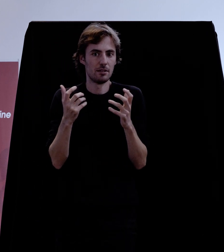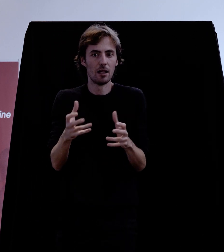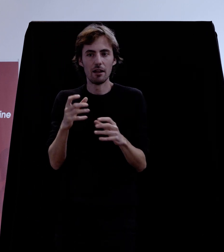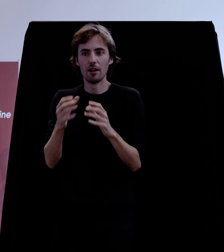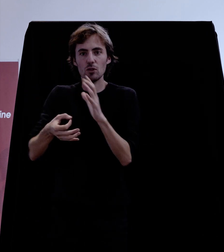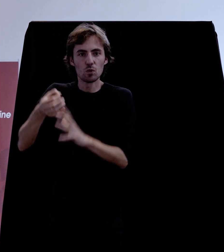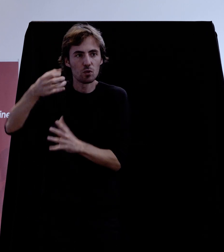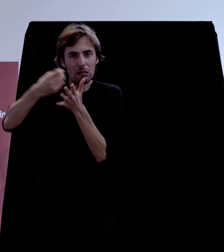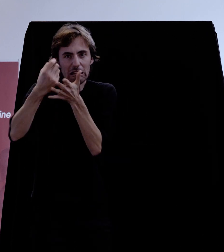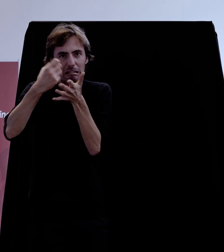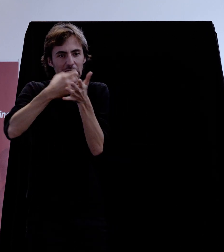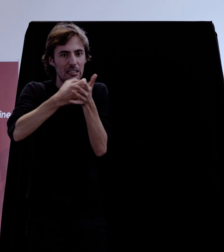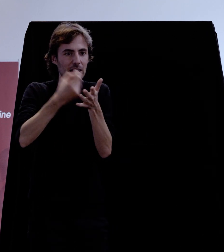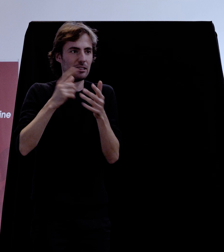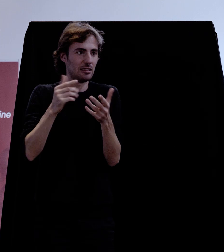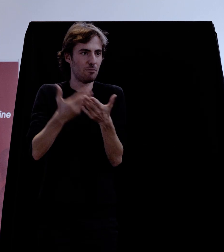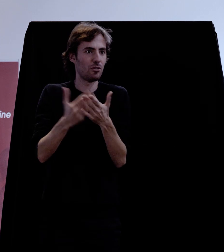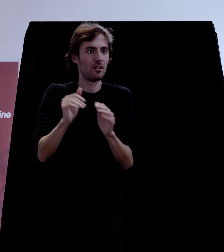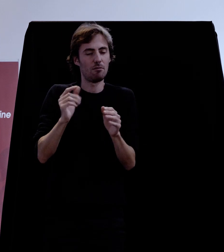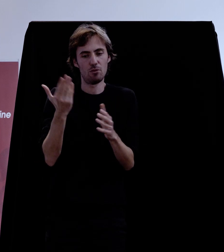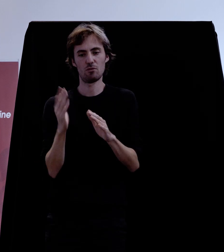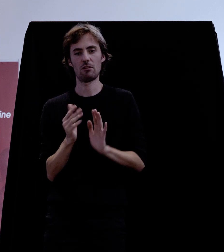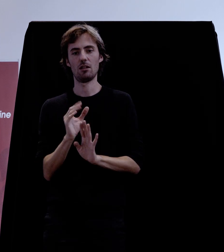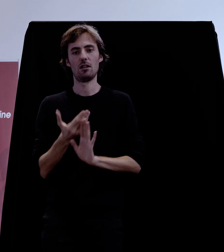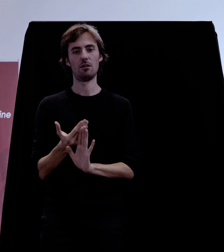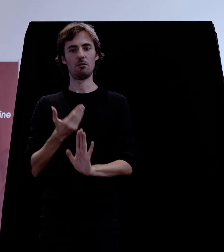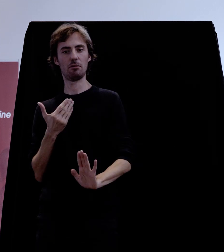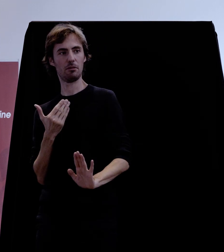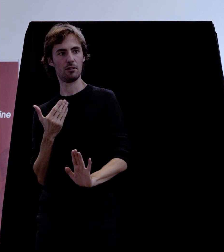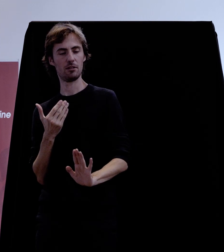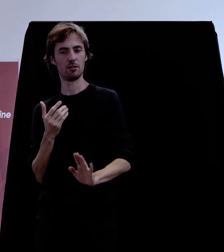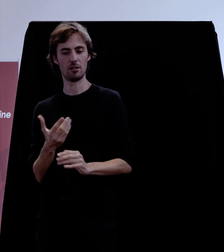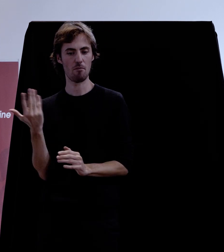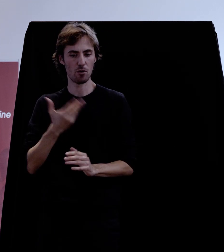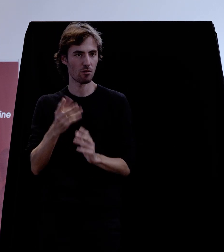suddenly it's too much for them. They can't handle it, and they withdraw.